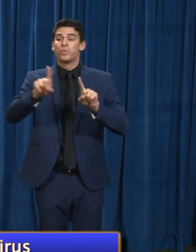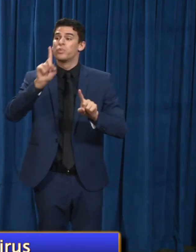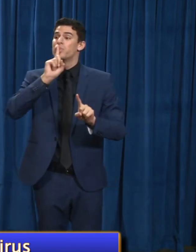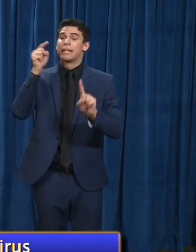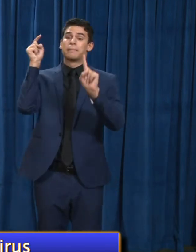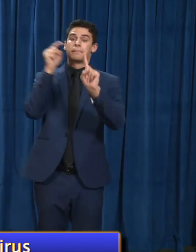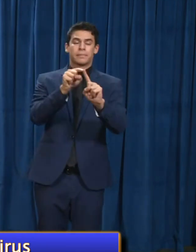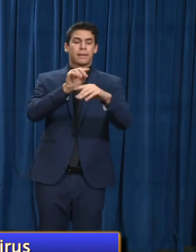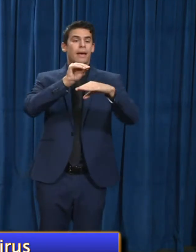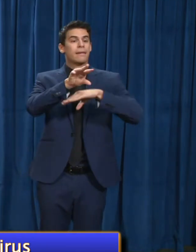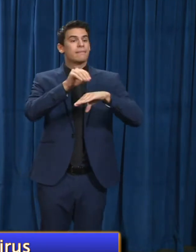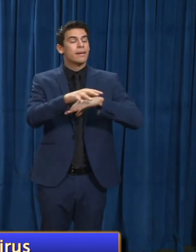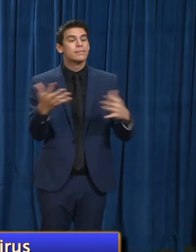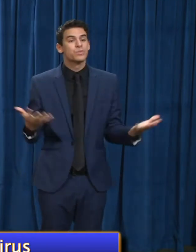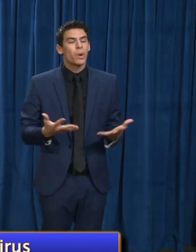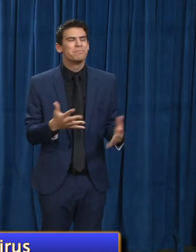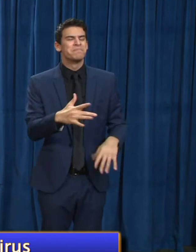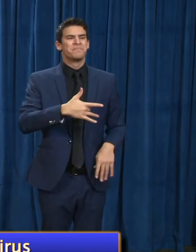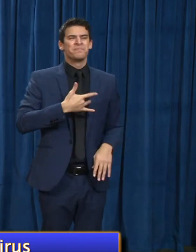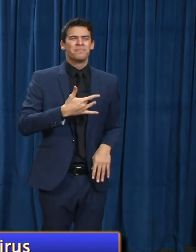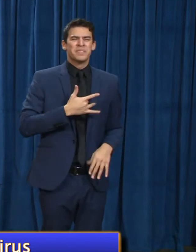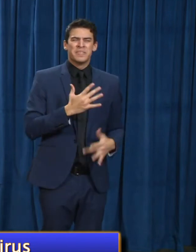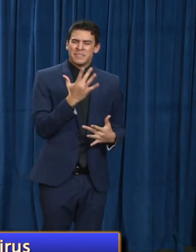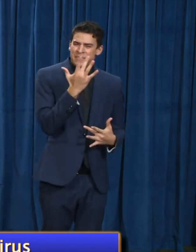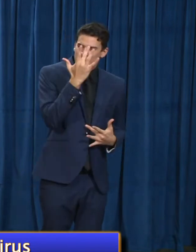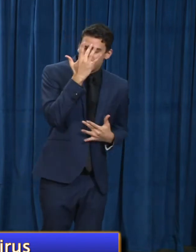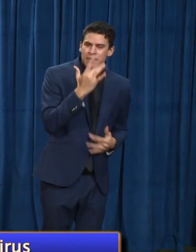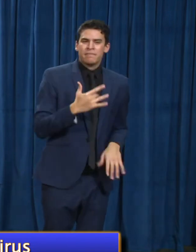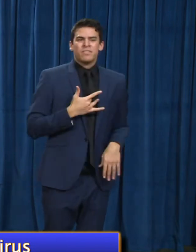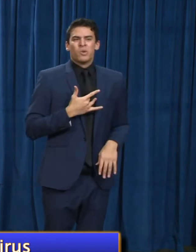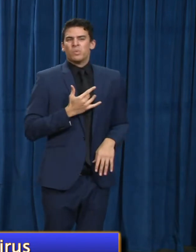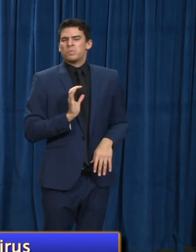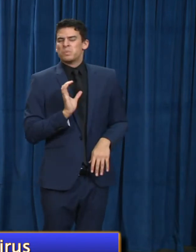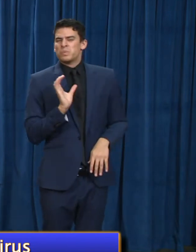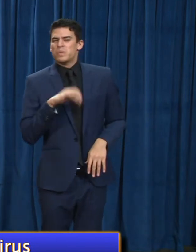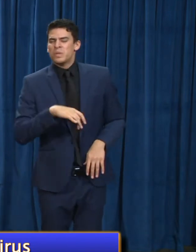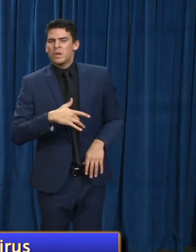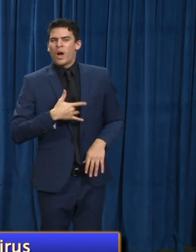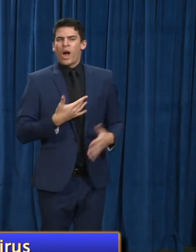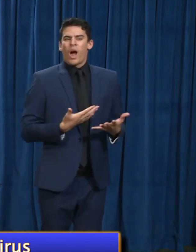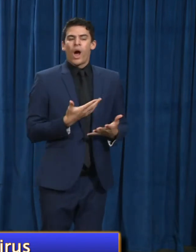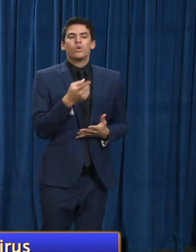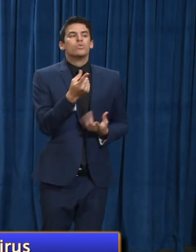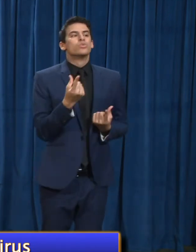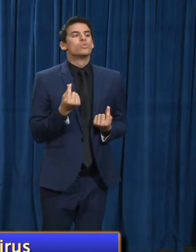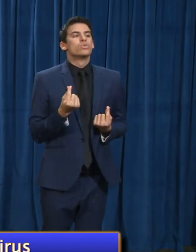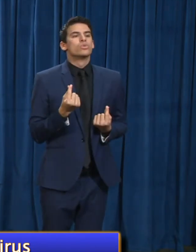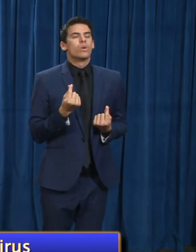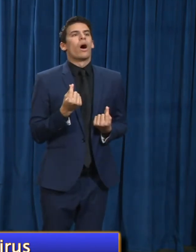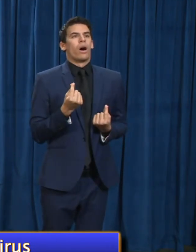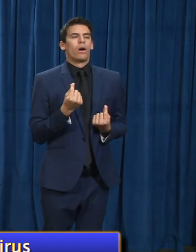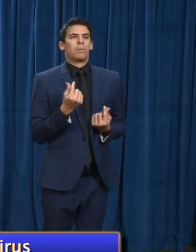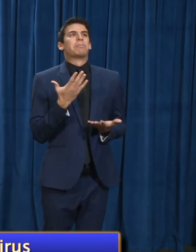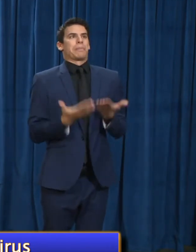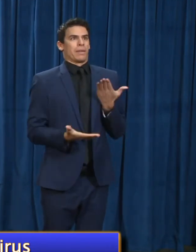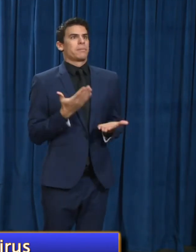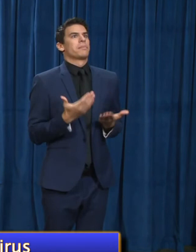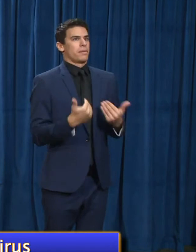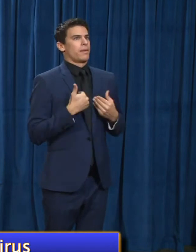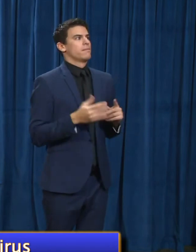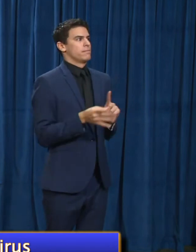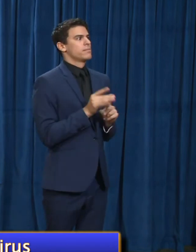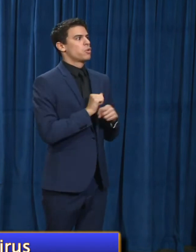you have symptoms, even if you are not being tested, assume that you are positive. Isolate yourself, protect your